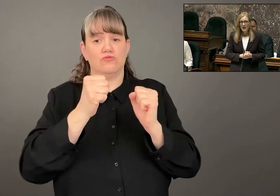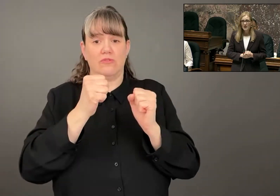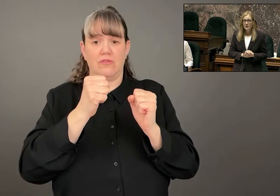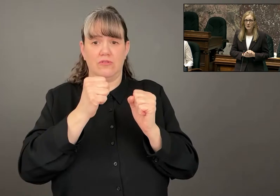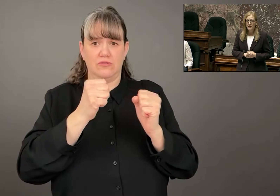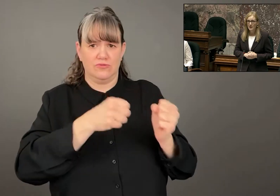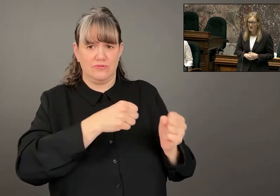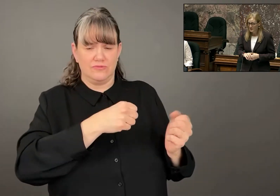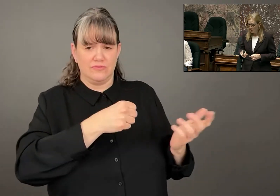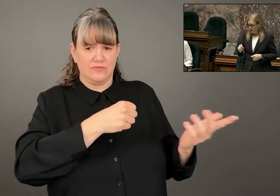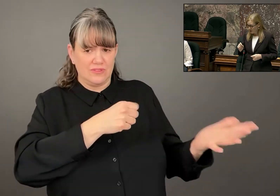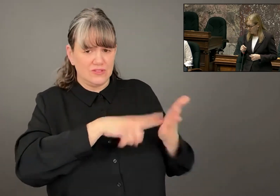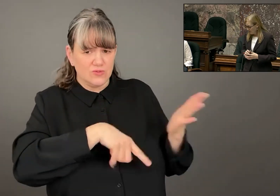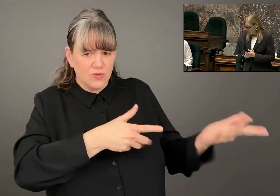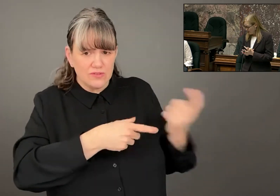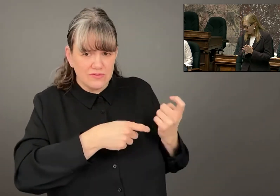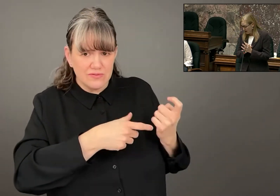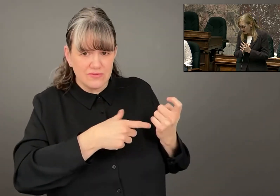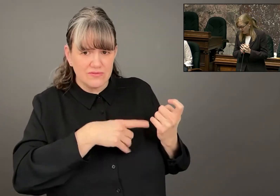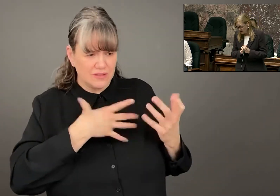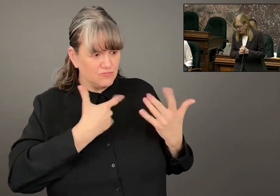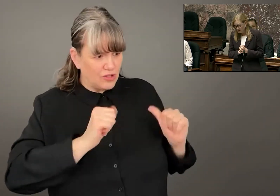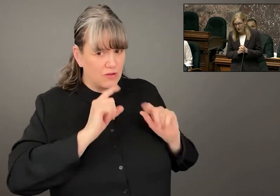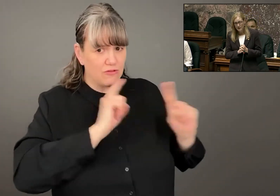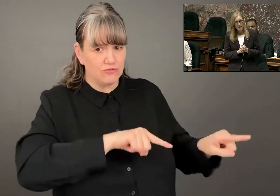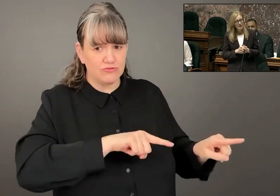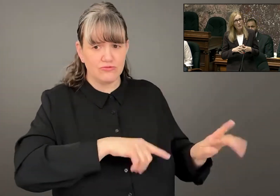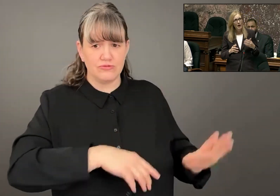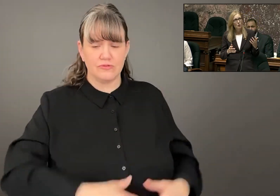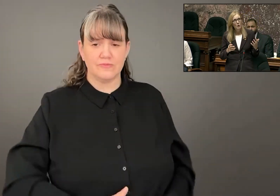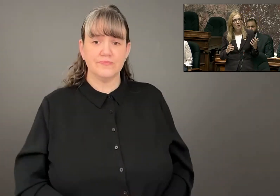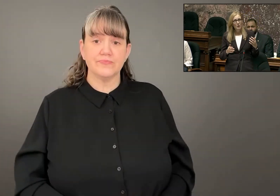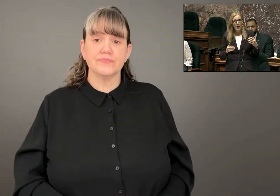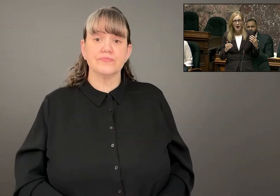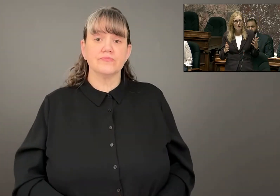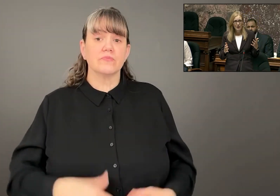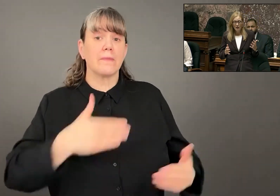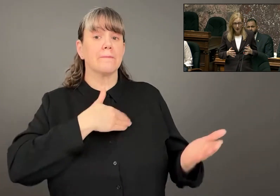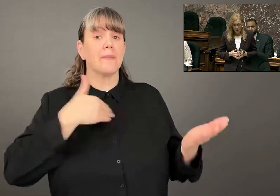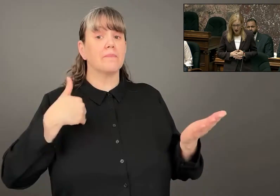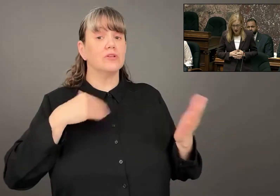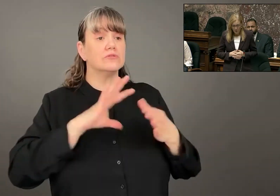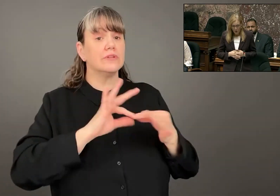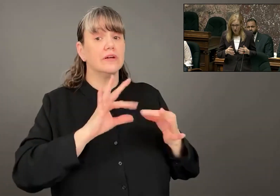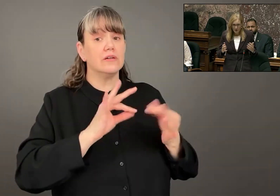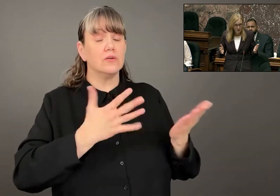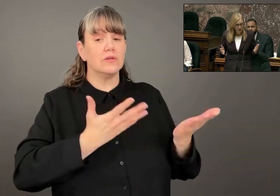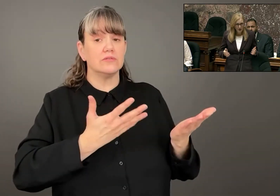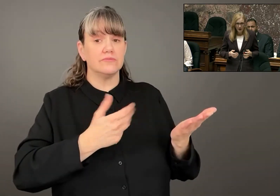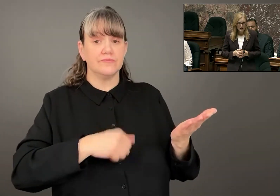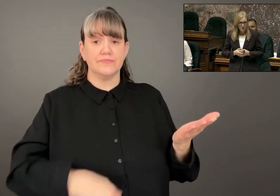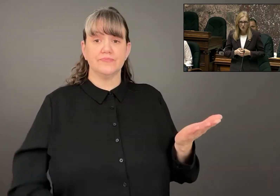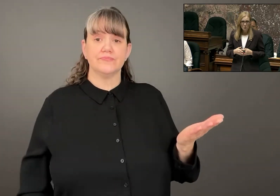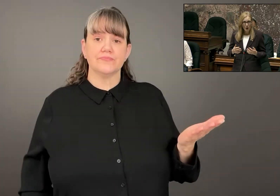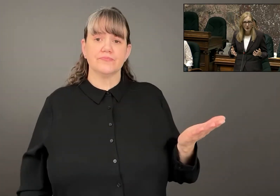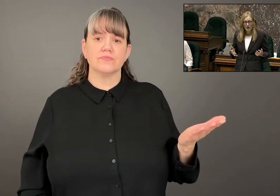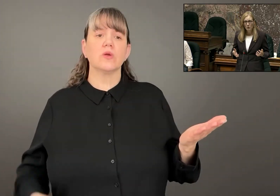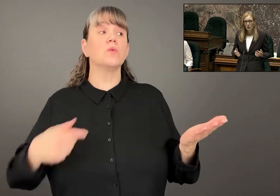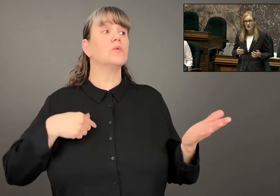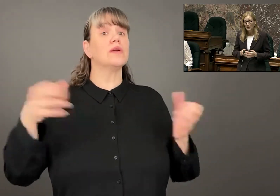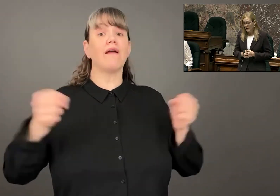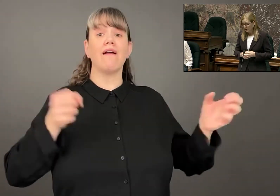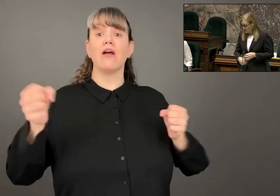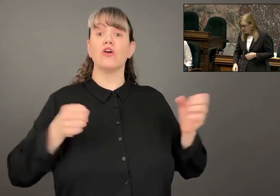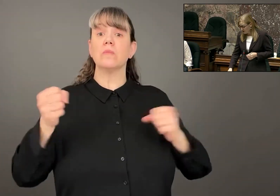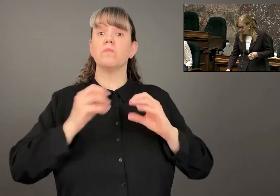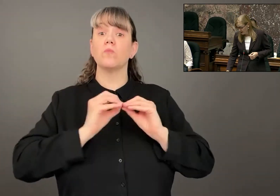Among many other things, the member has also said that somehow we're hiring more people into marketing